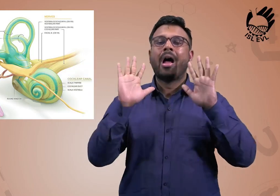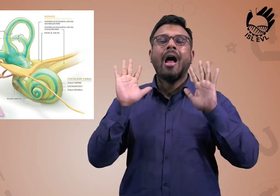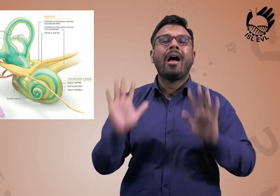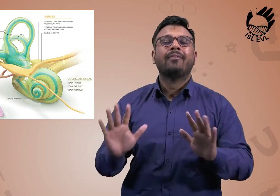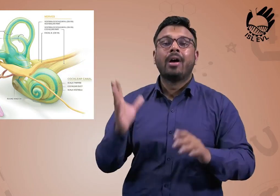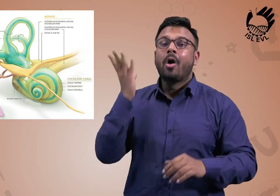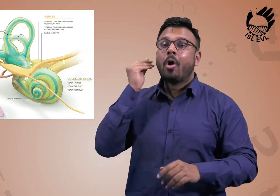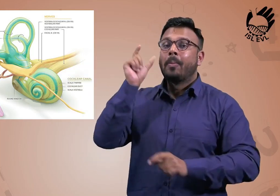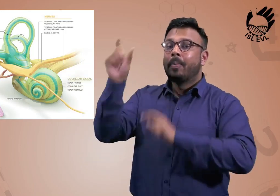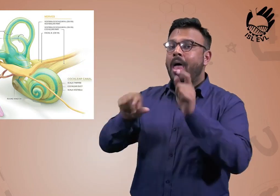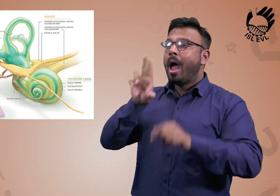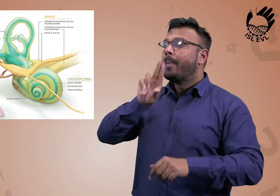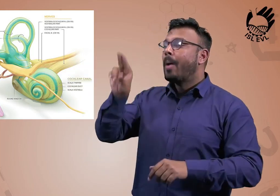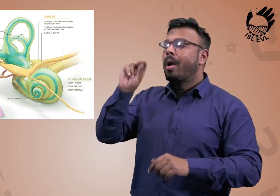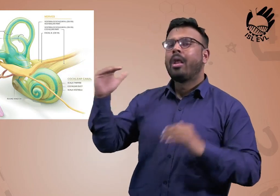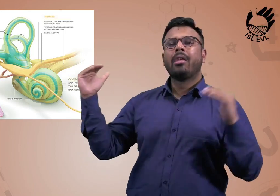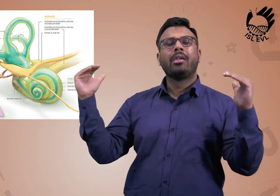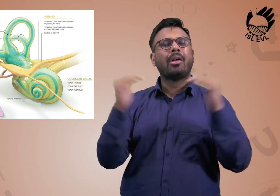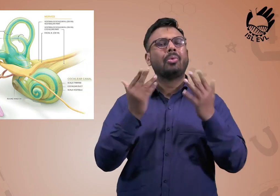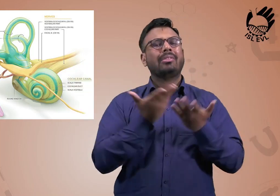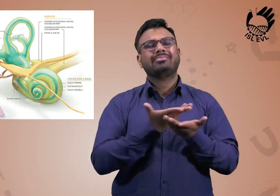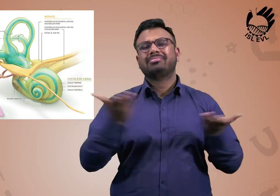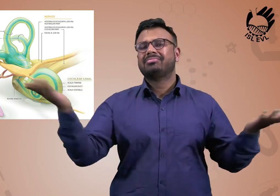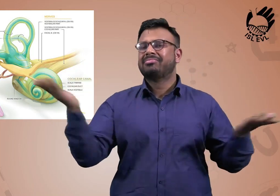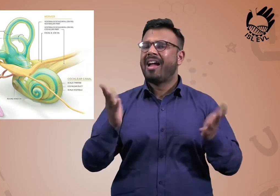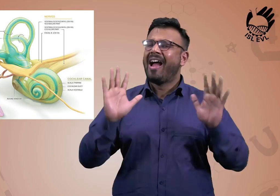options of communication, including the use of sign language.